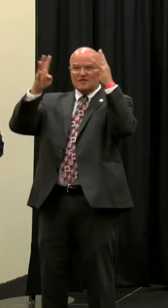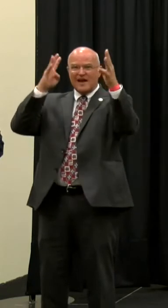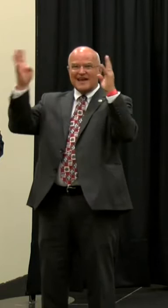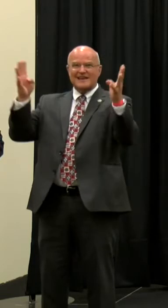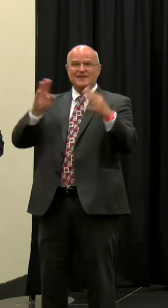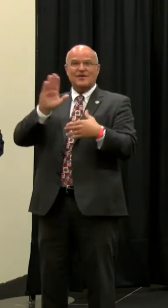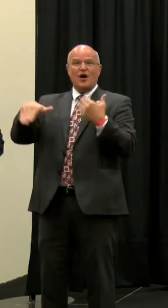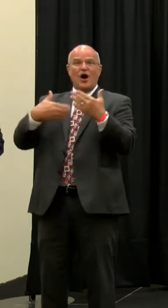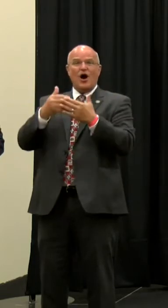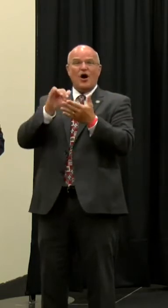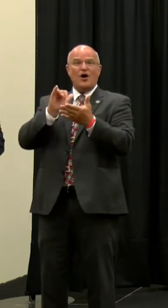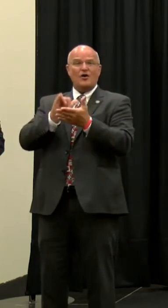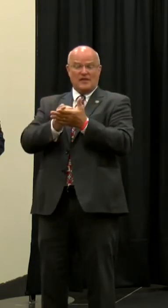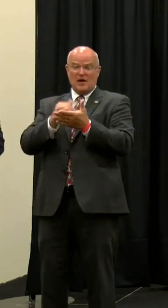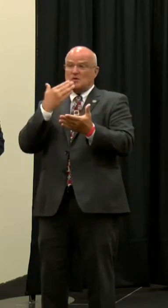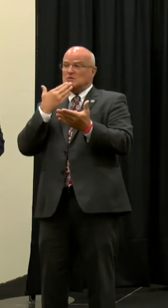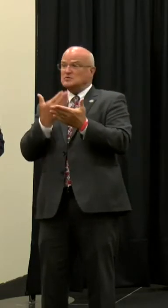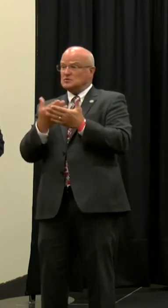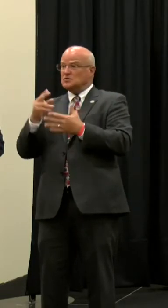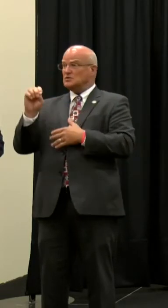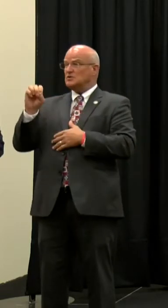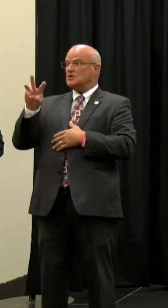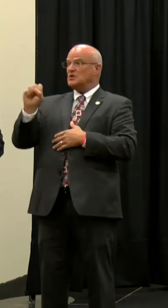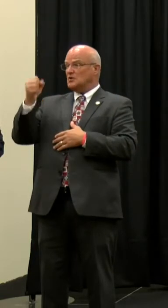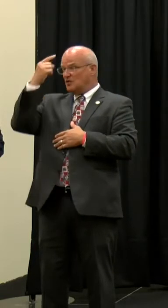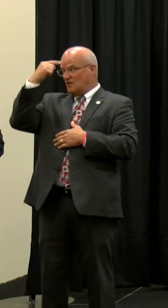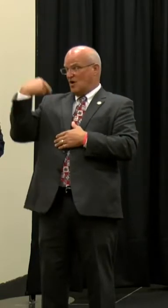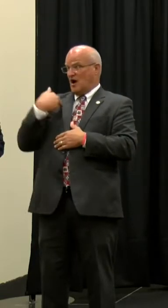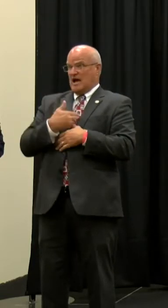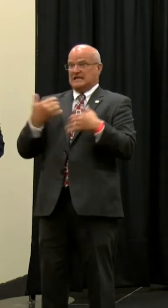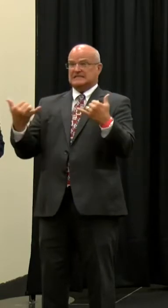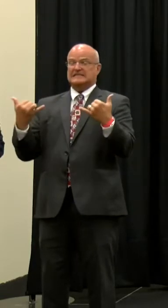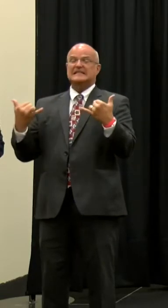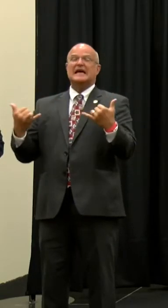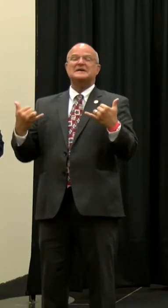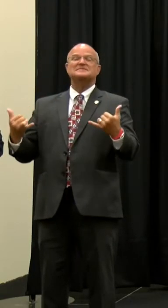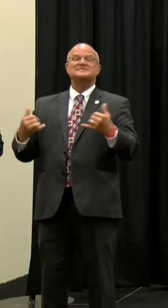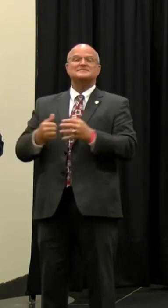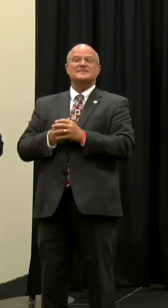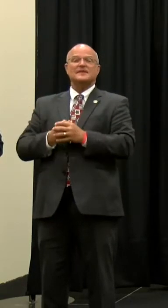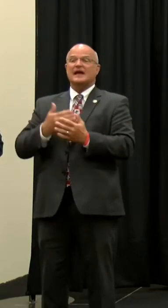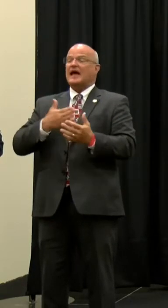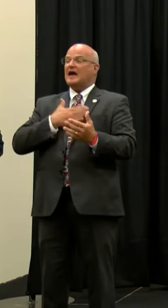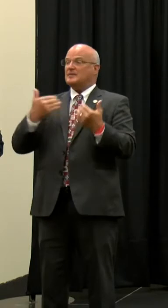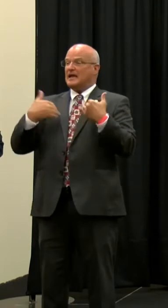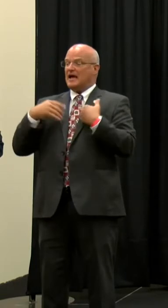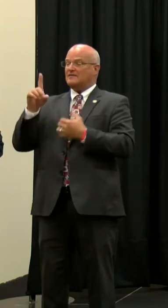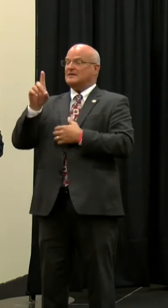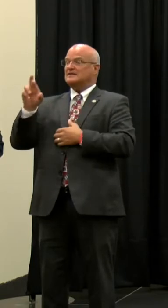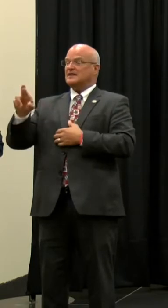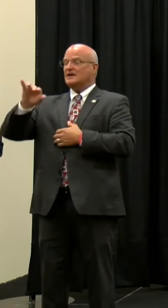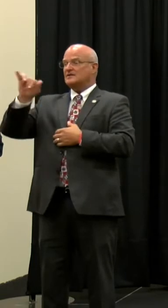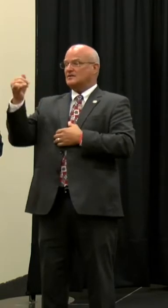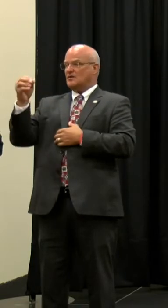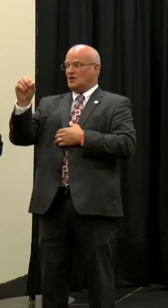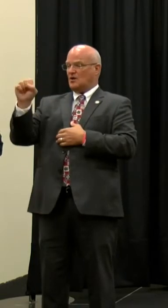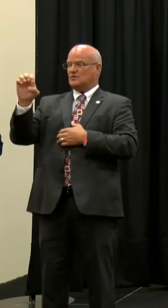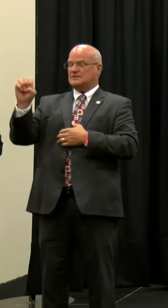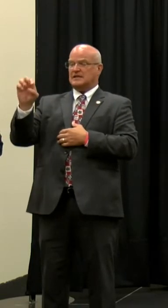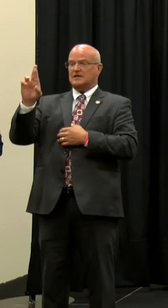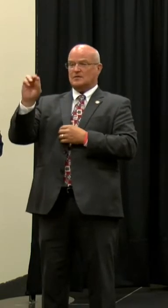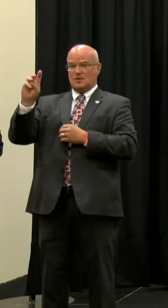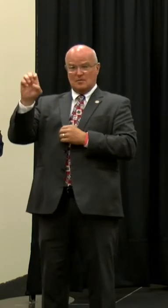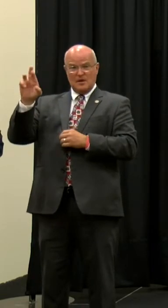so all of that was encouraging news to us today. I am delighted to be joined by Dr. Jose Romero